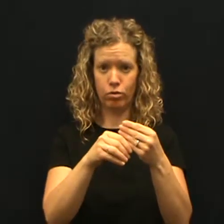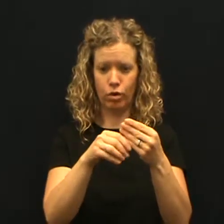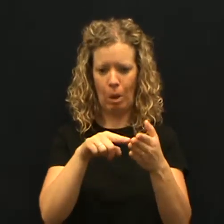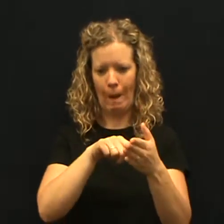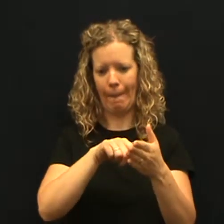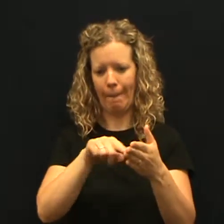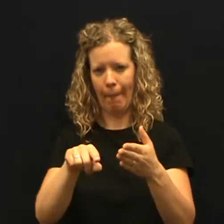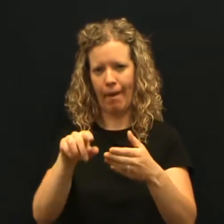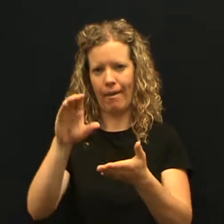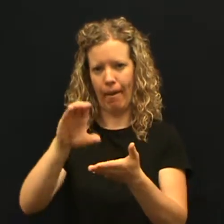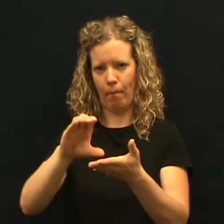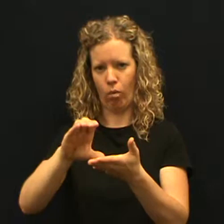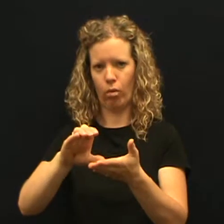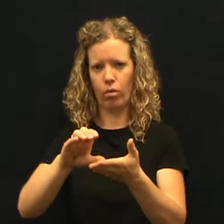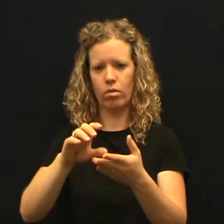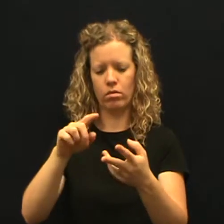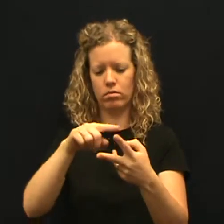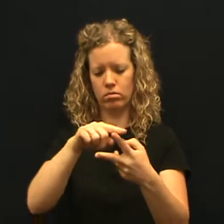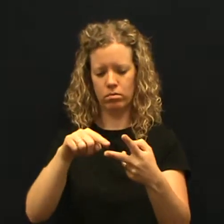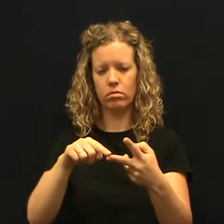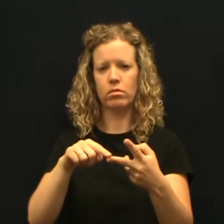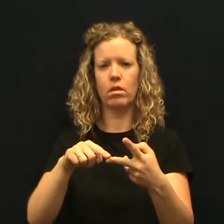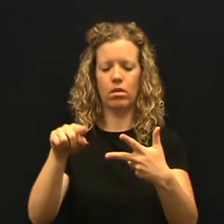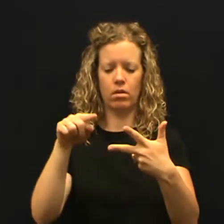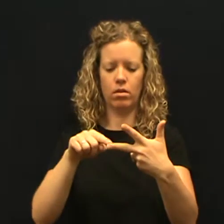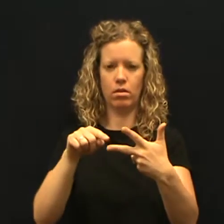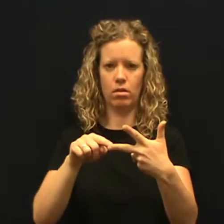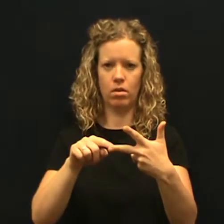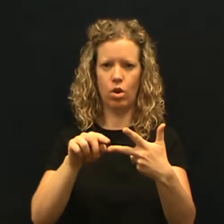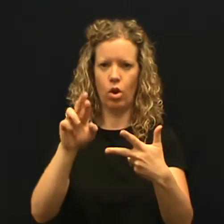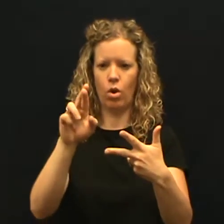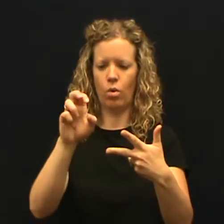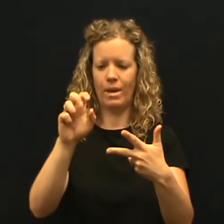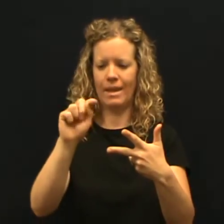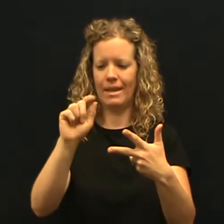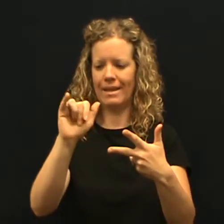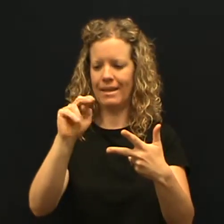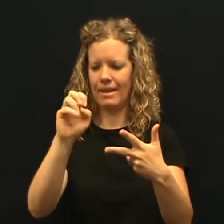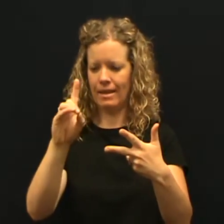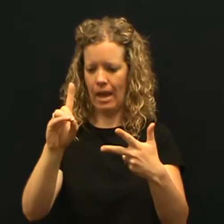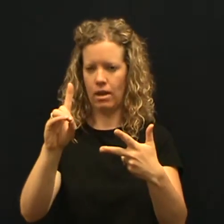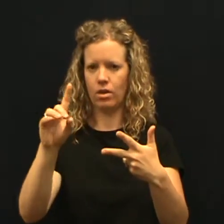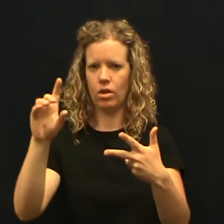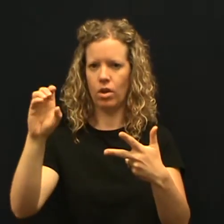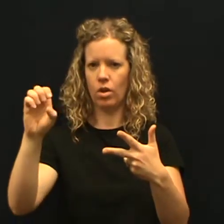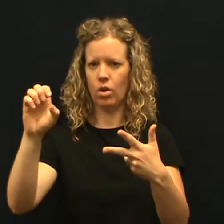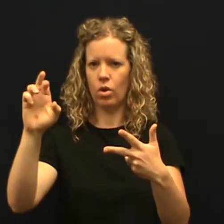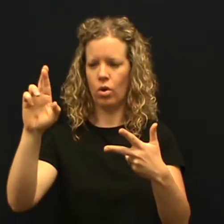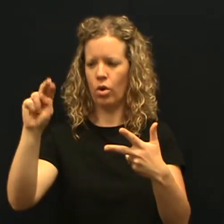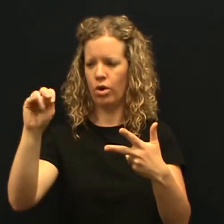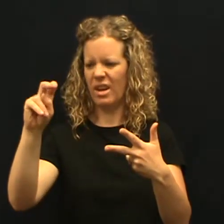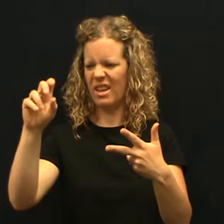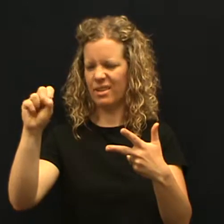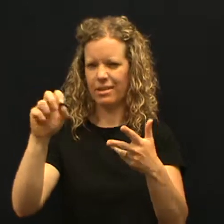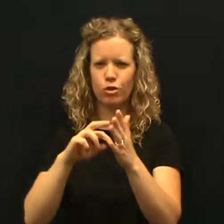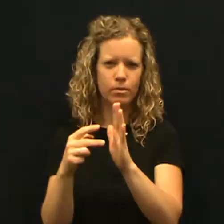we also have retained earnings. And remember again that retained earnings is our net income from the beginning